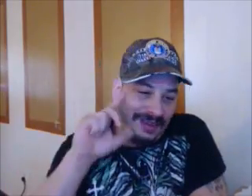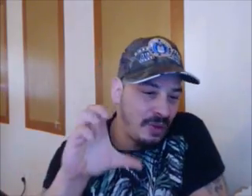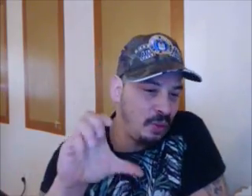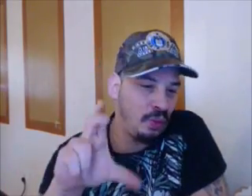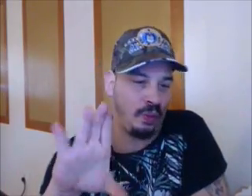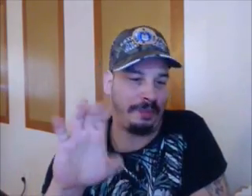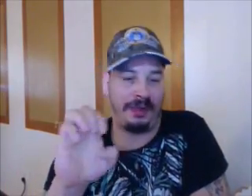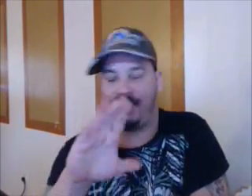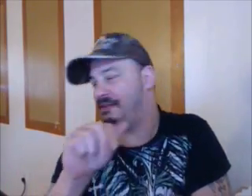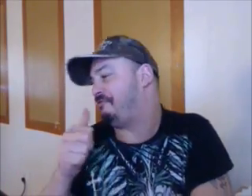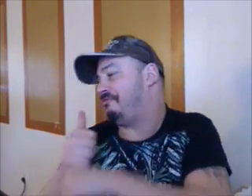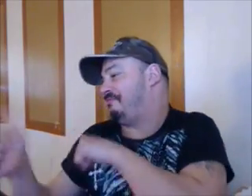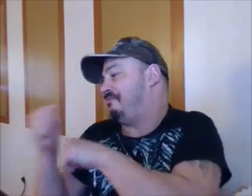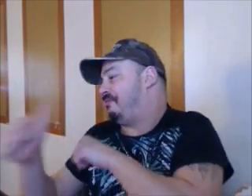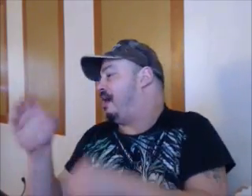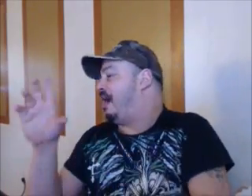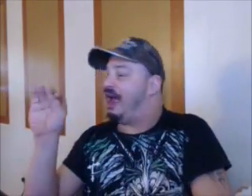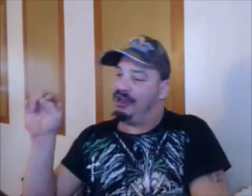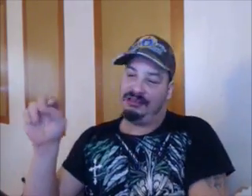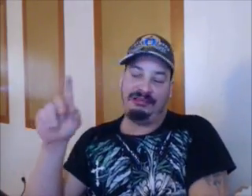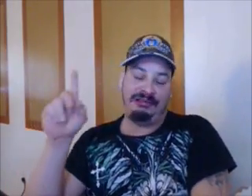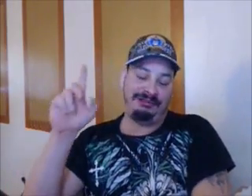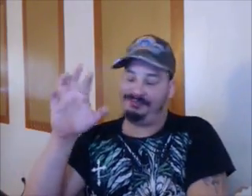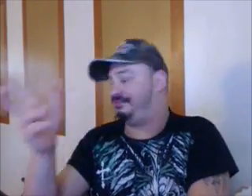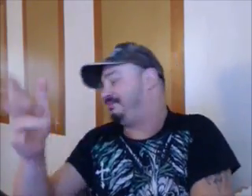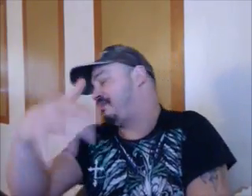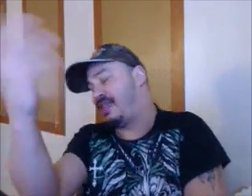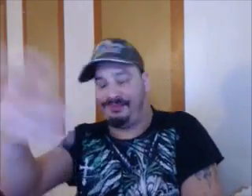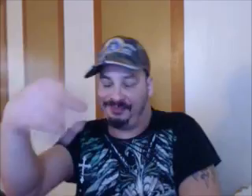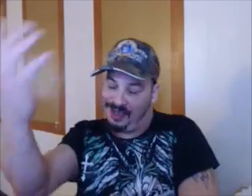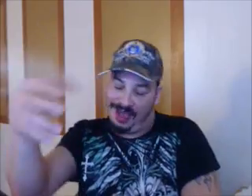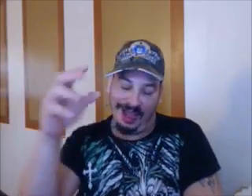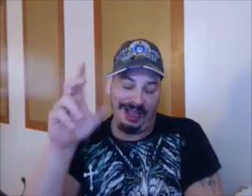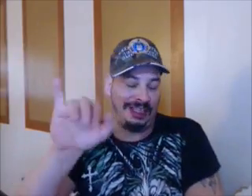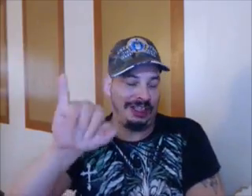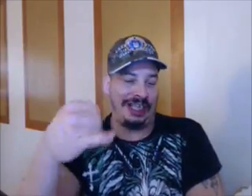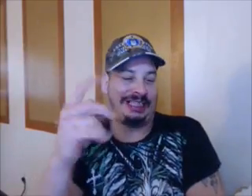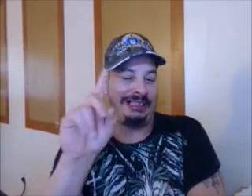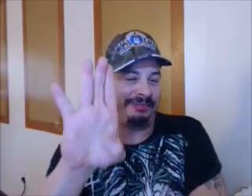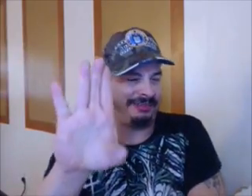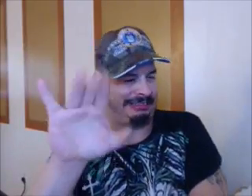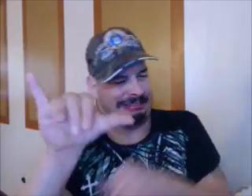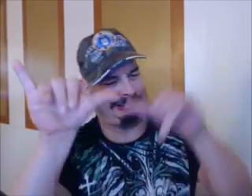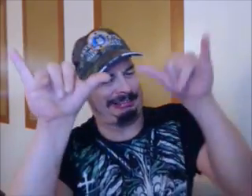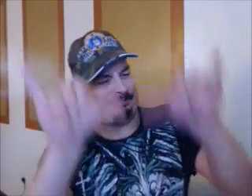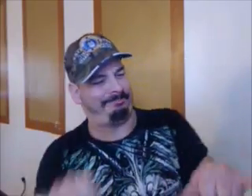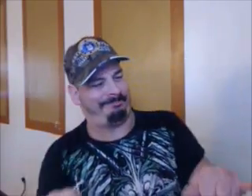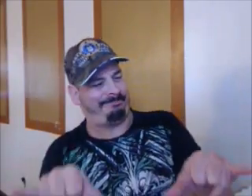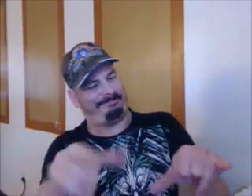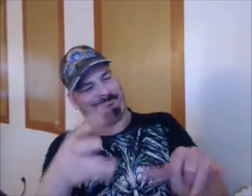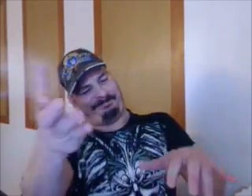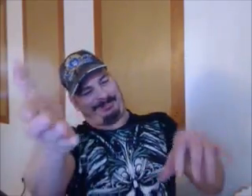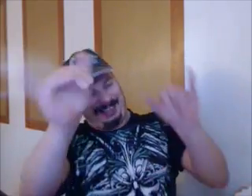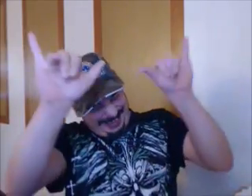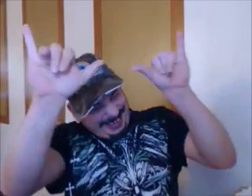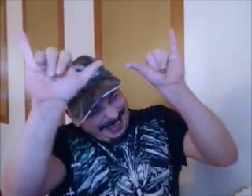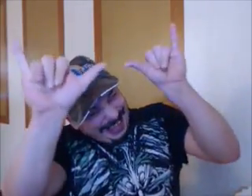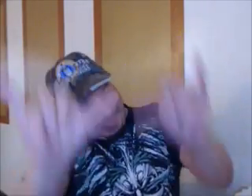have certainly counted against it. Having regard to the fact that the accused is not a flightless,